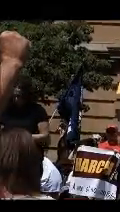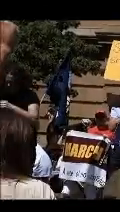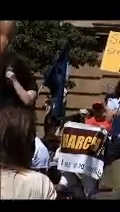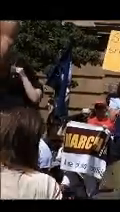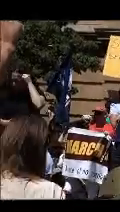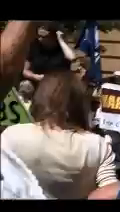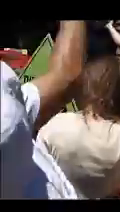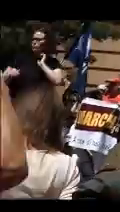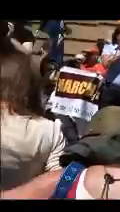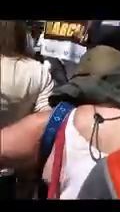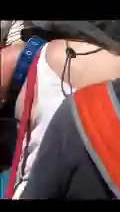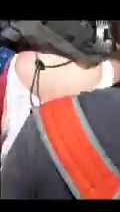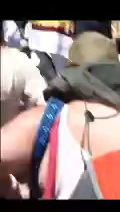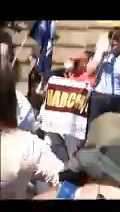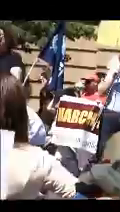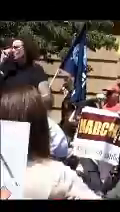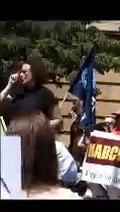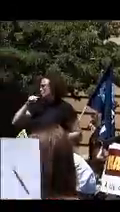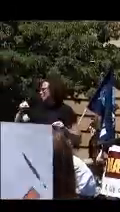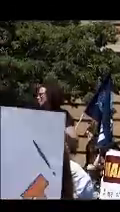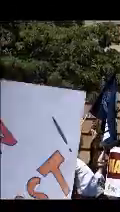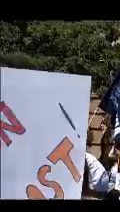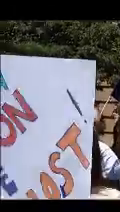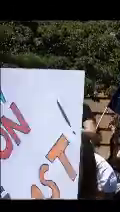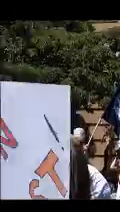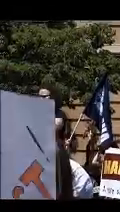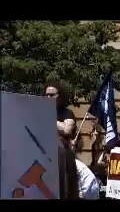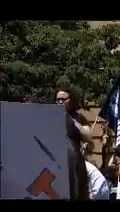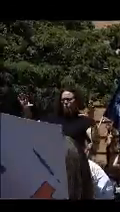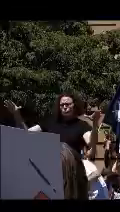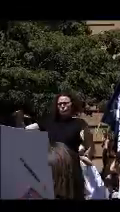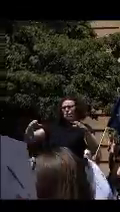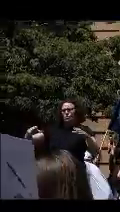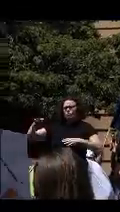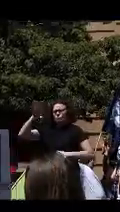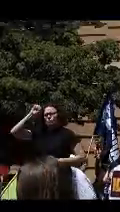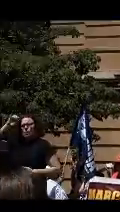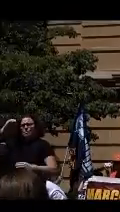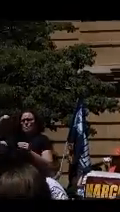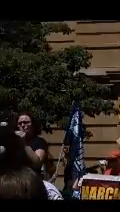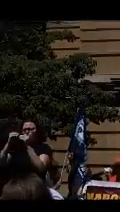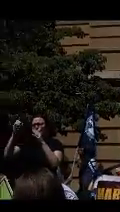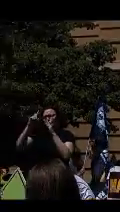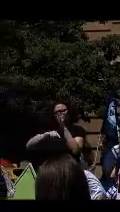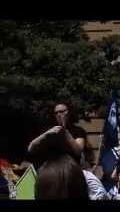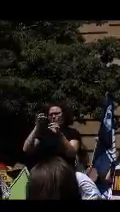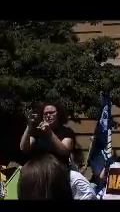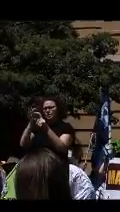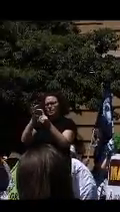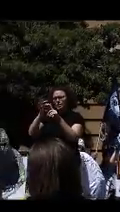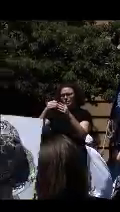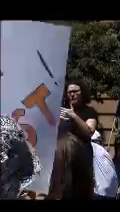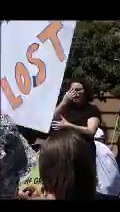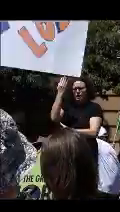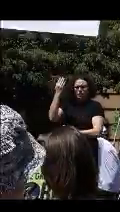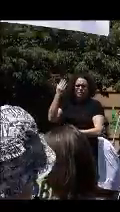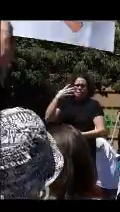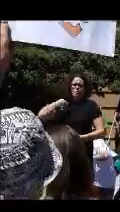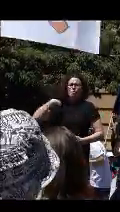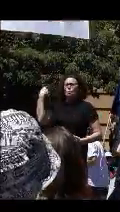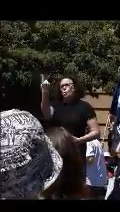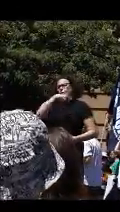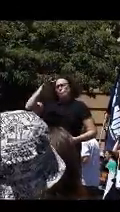Now, for those of us here in this crowd who remember the Bjelke-Petersen days, we